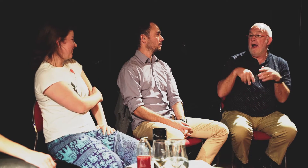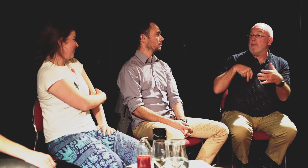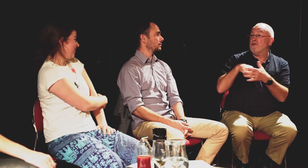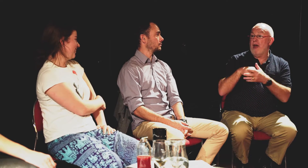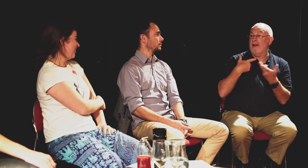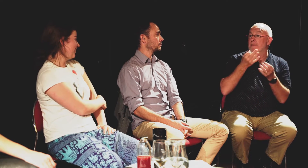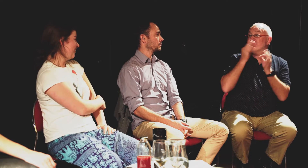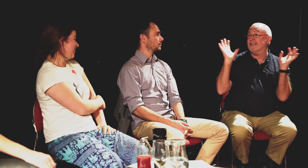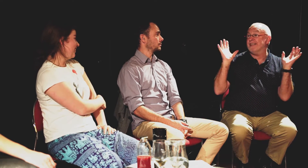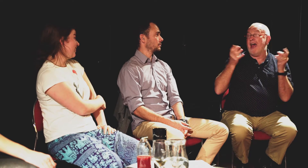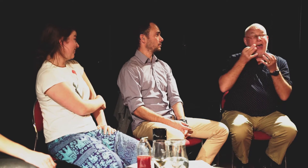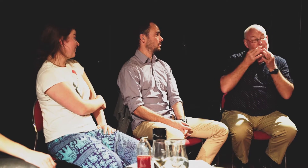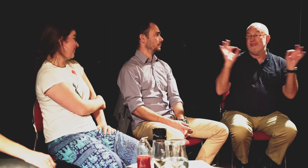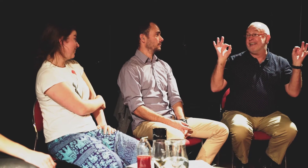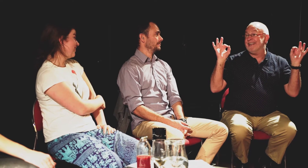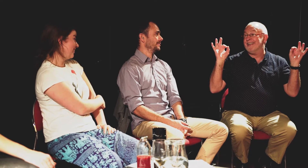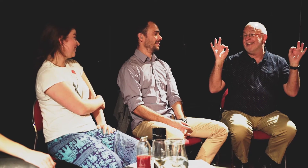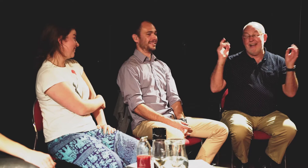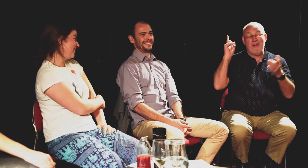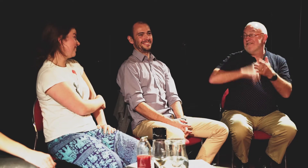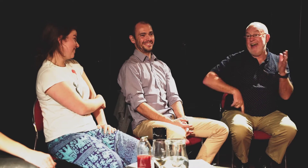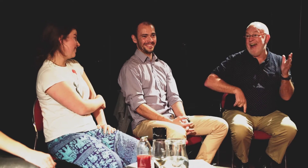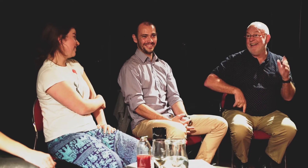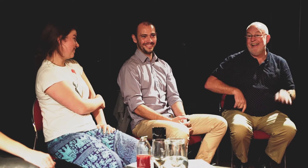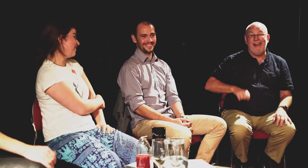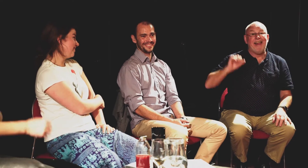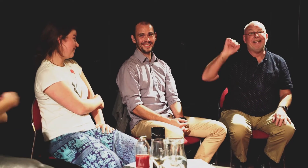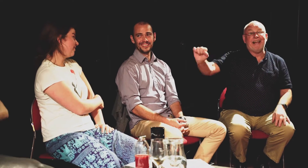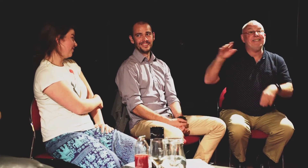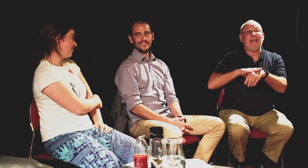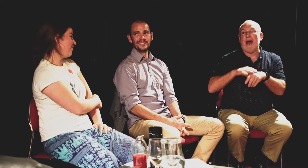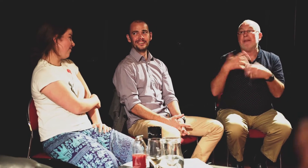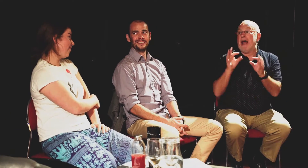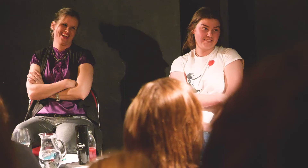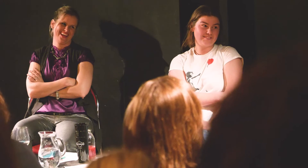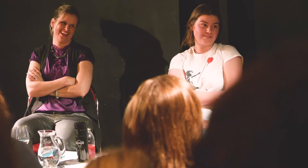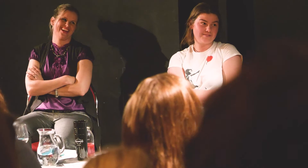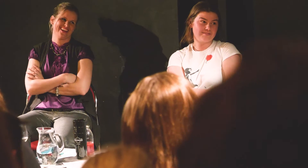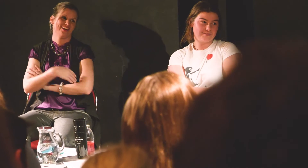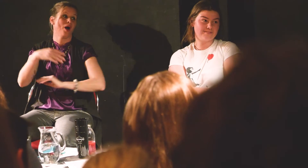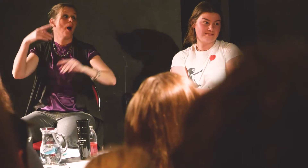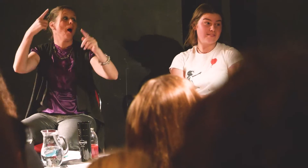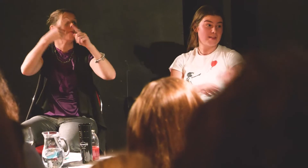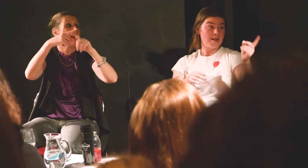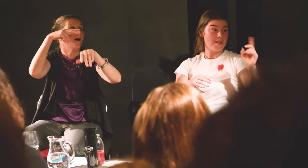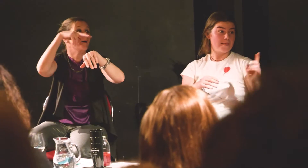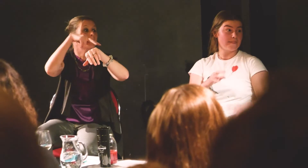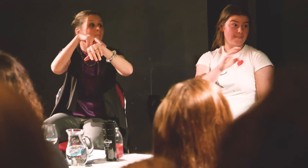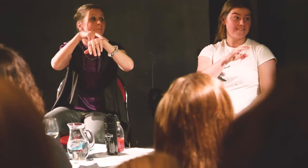interpreters. And so we were often allowed to be free. We never got fines. Whereas Megan's time now, they'll go, oh, I'll just get an